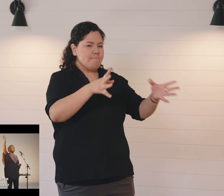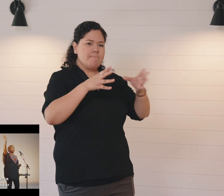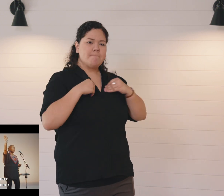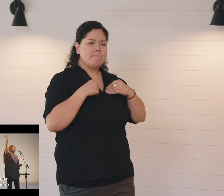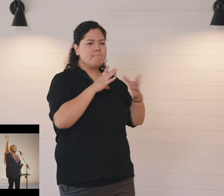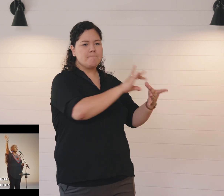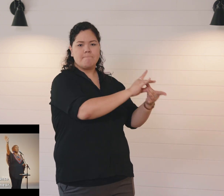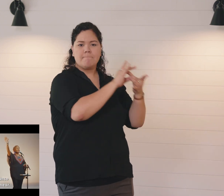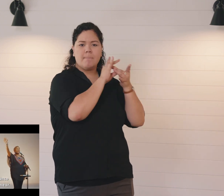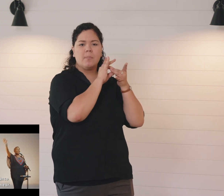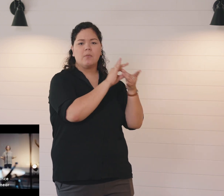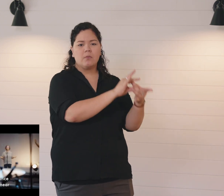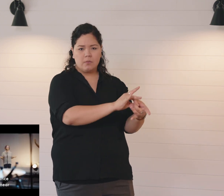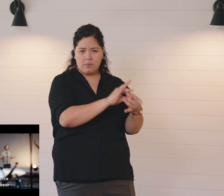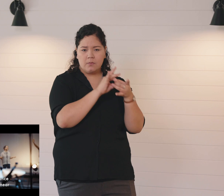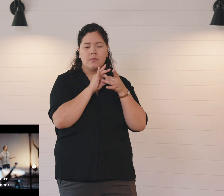brings you near.